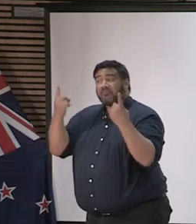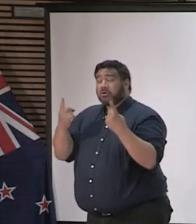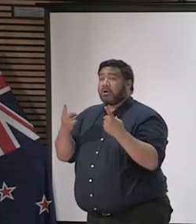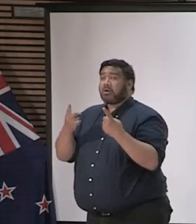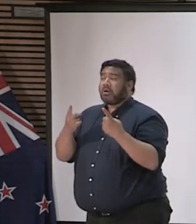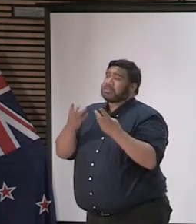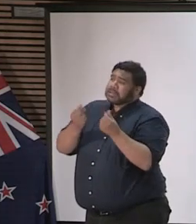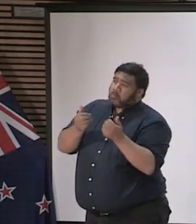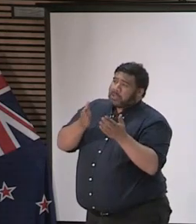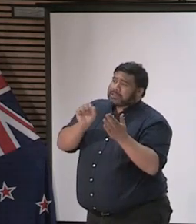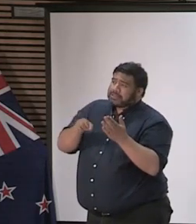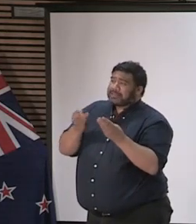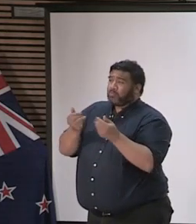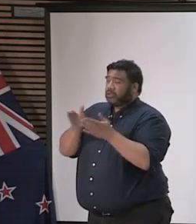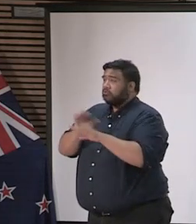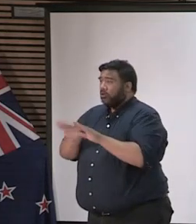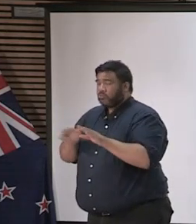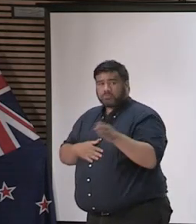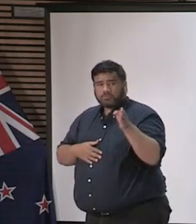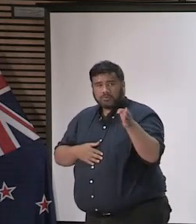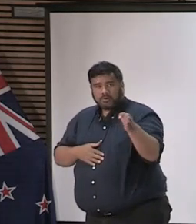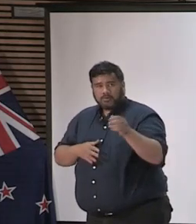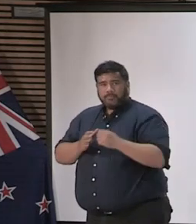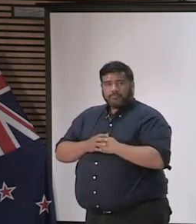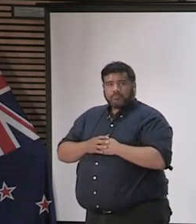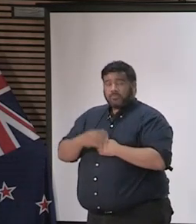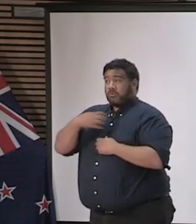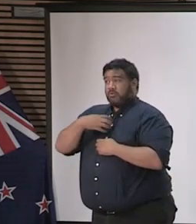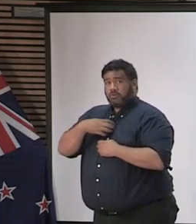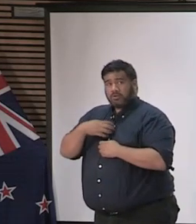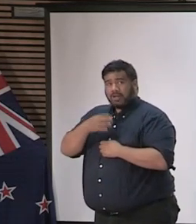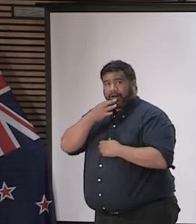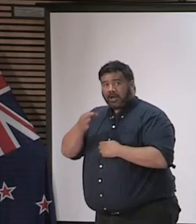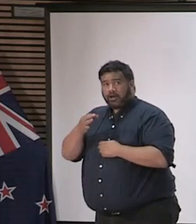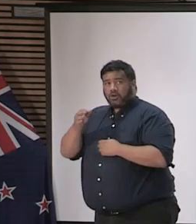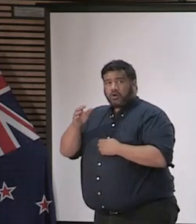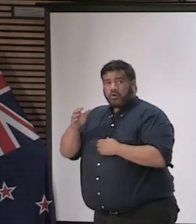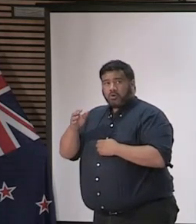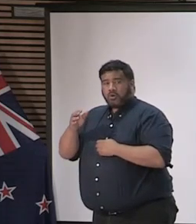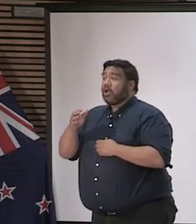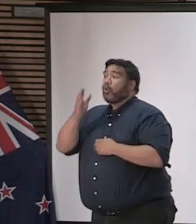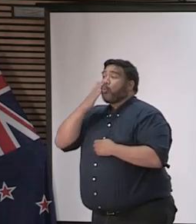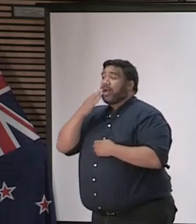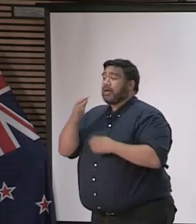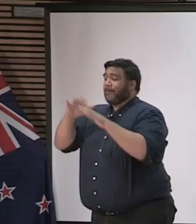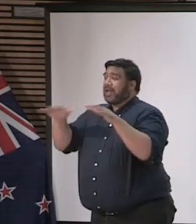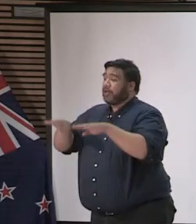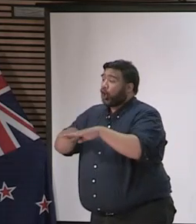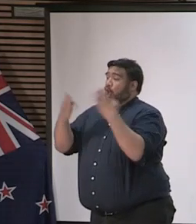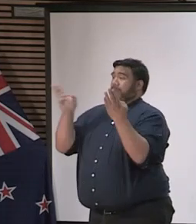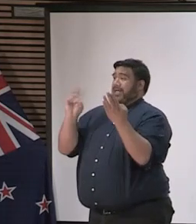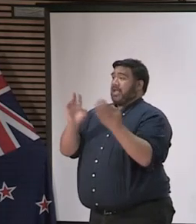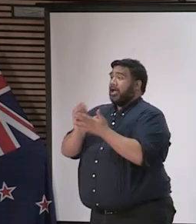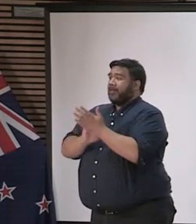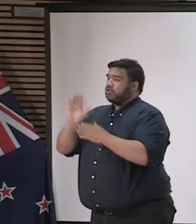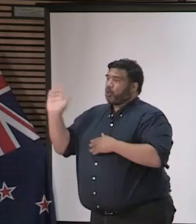Yeah. How will Parliament resume? Will all ministers be required to attend Parliament when it resumes? Certainly we'll be endeavouring